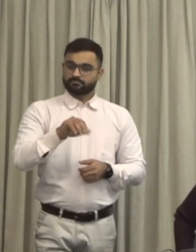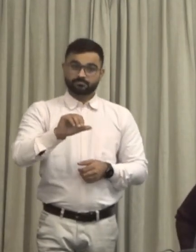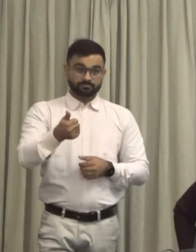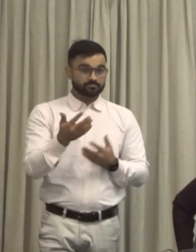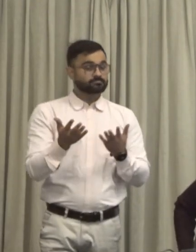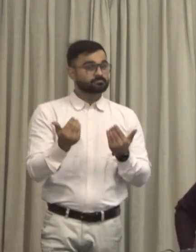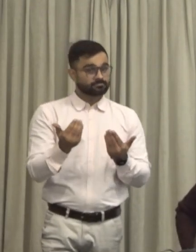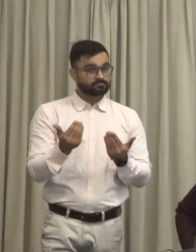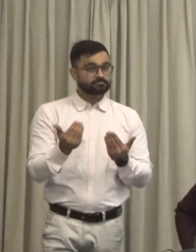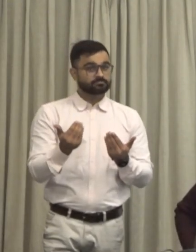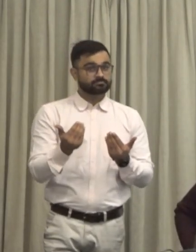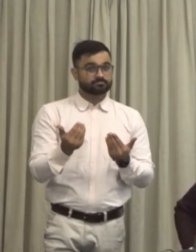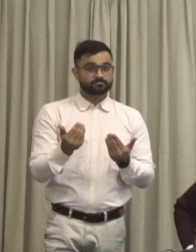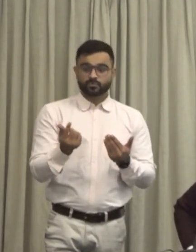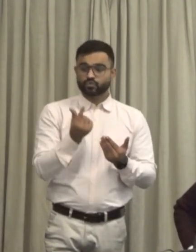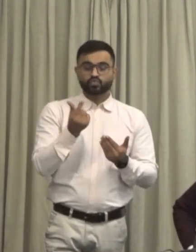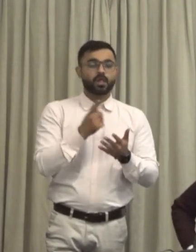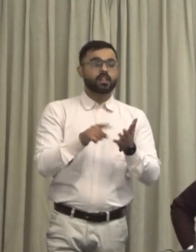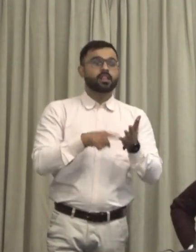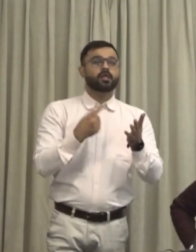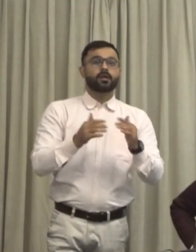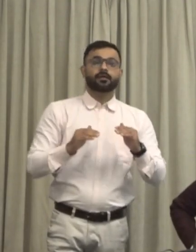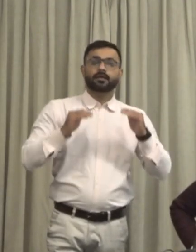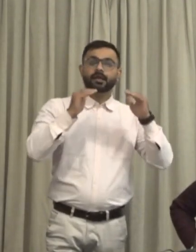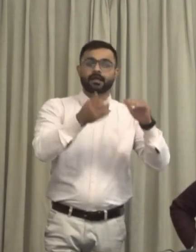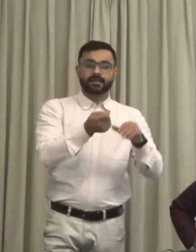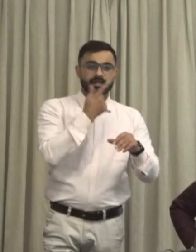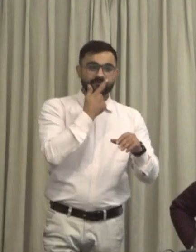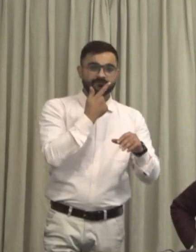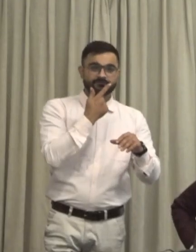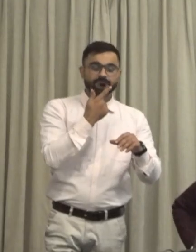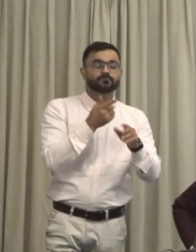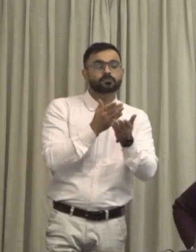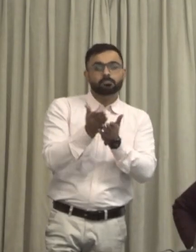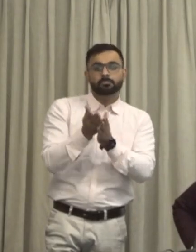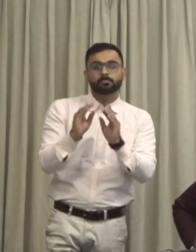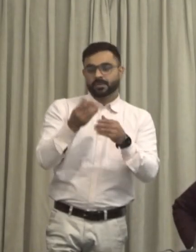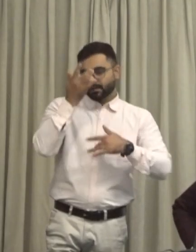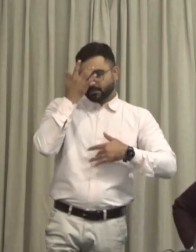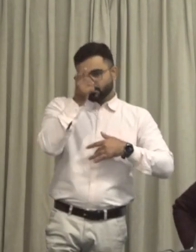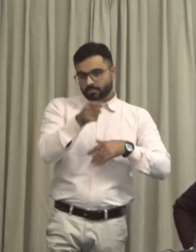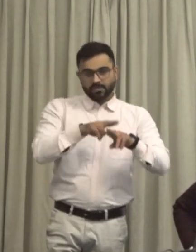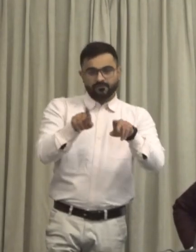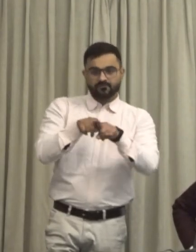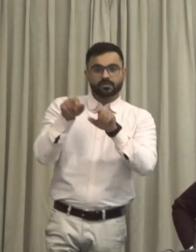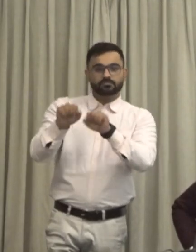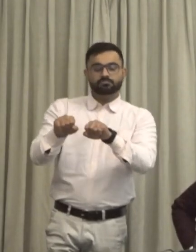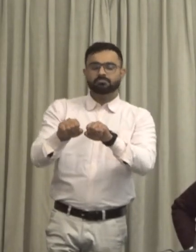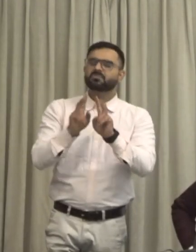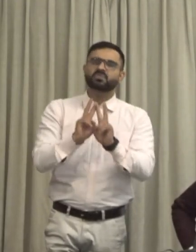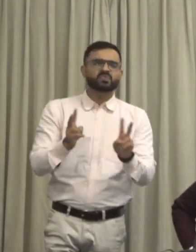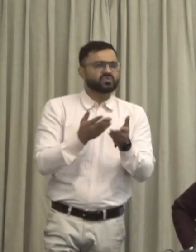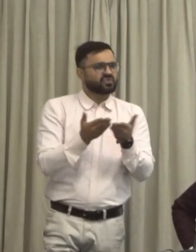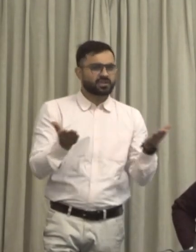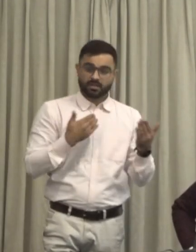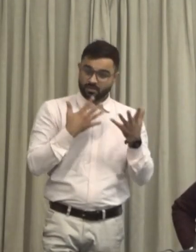be misuse of advances in medicine to the detriment of the patient and the family. That is very common.